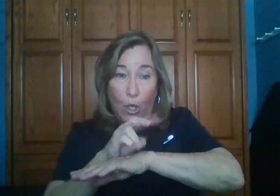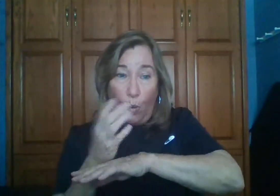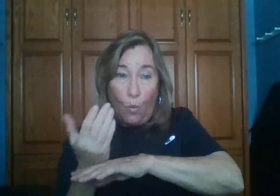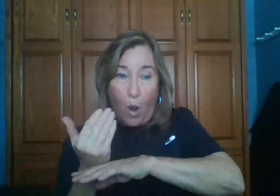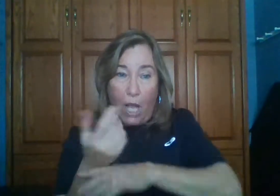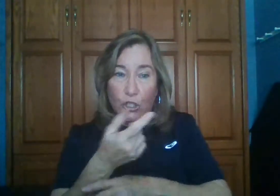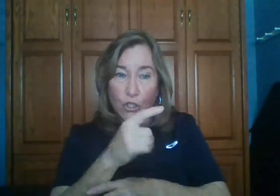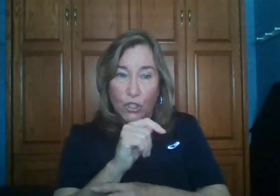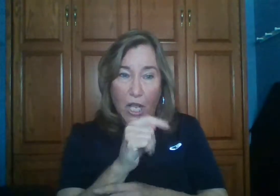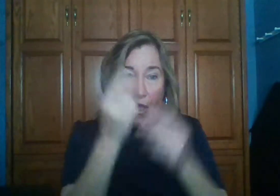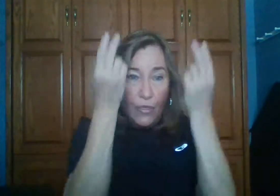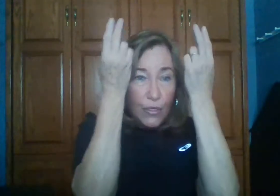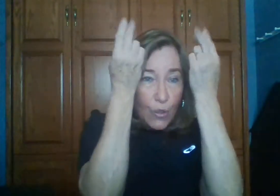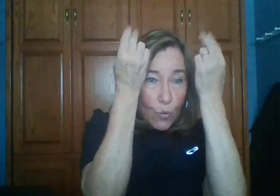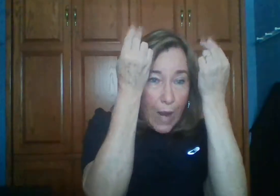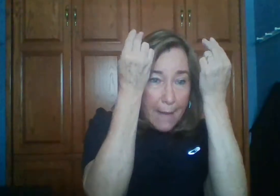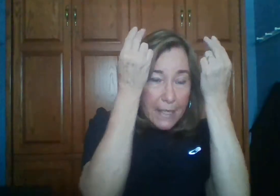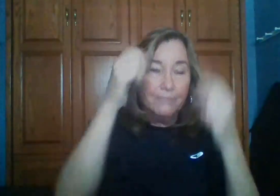eat the carrot.